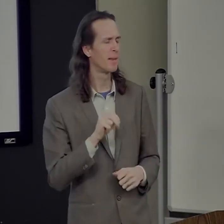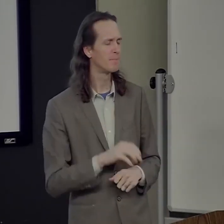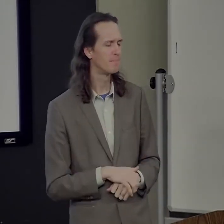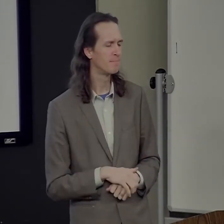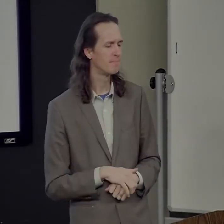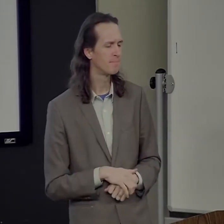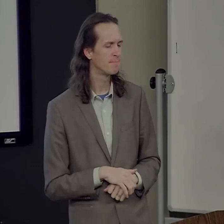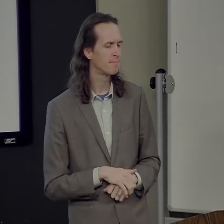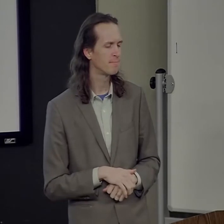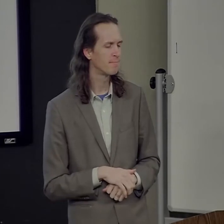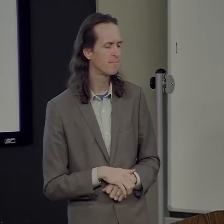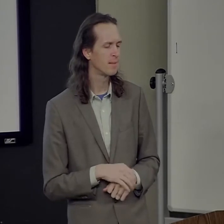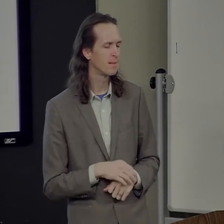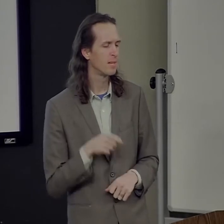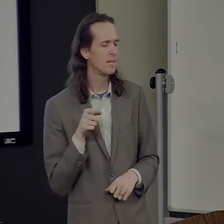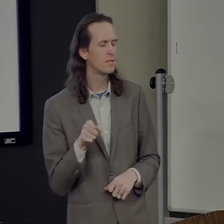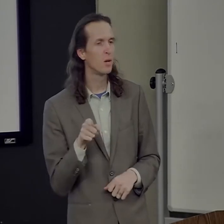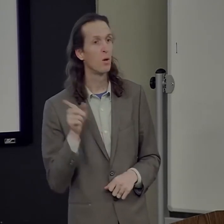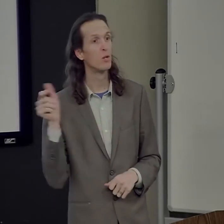lecturer.